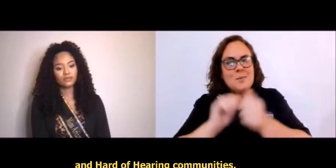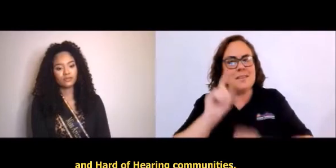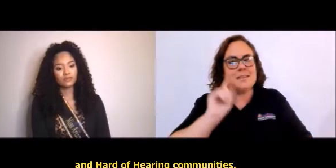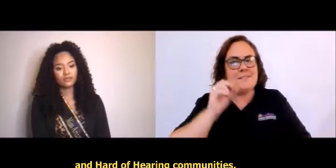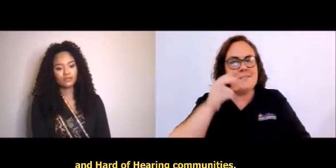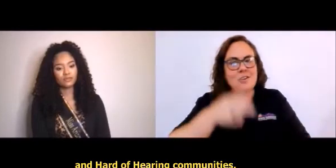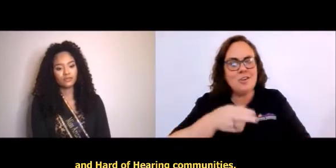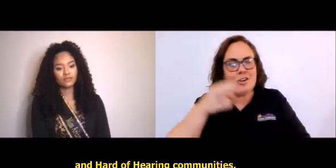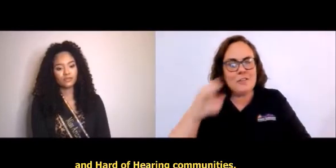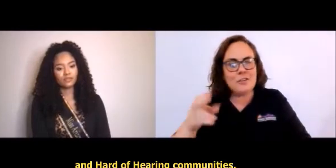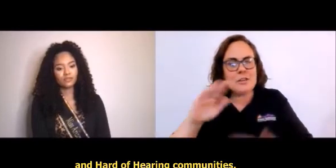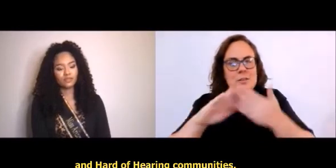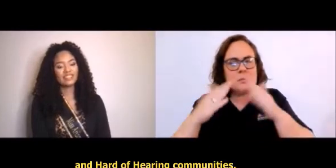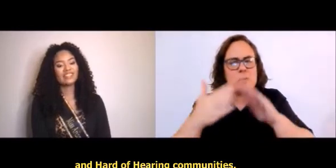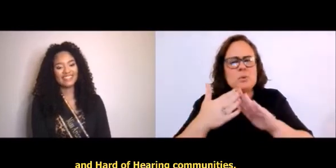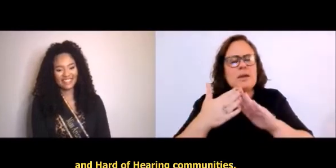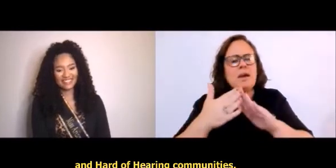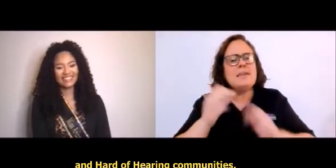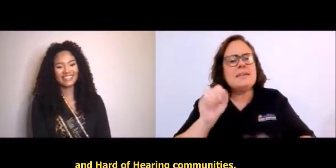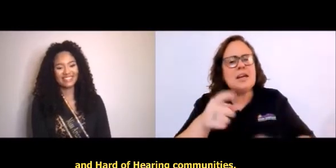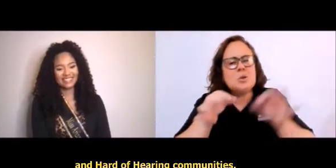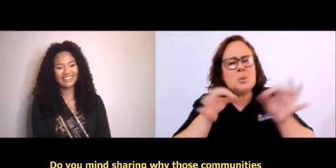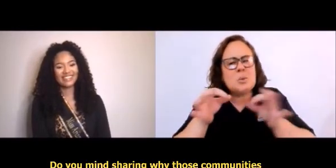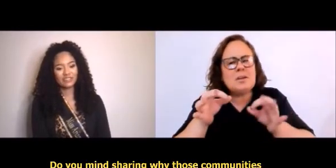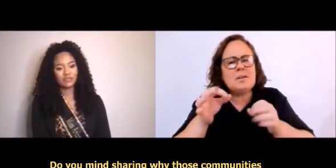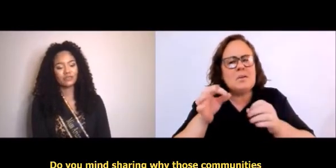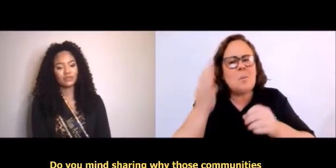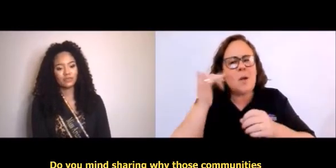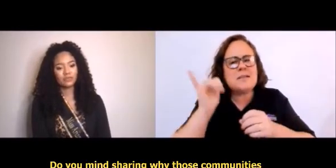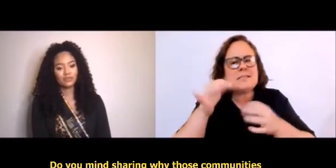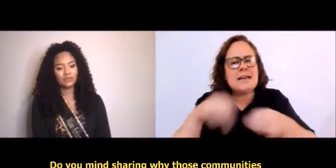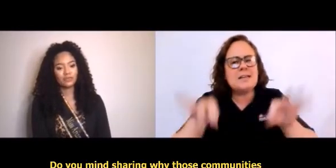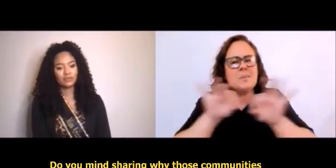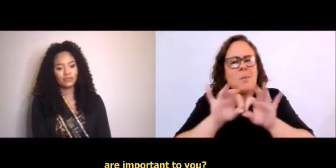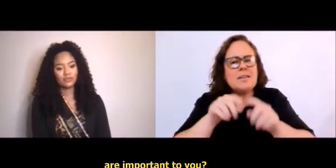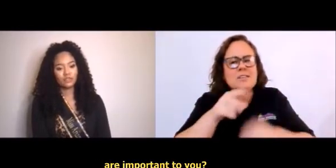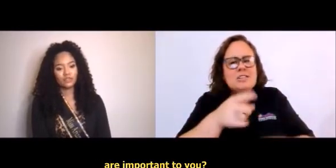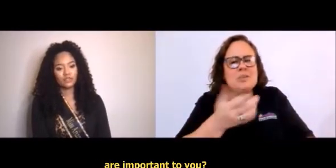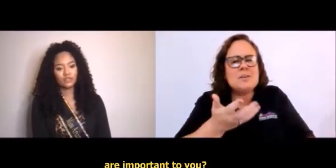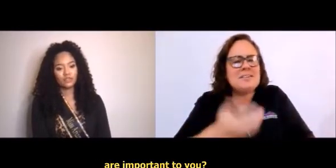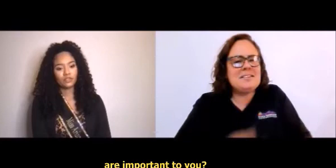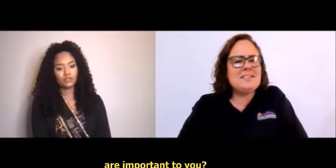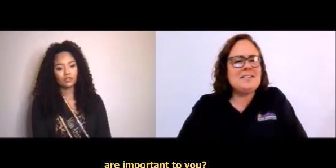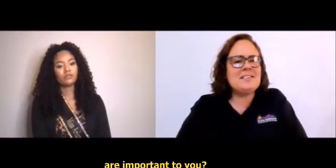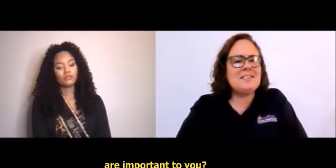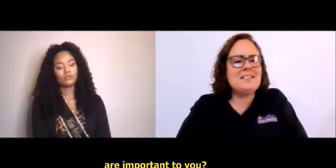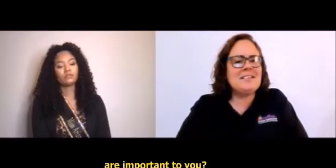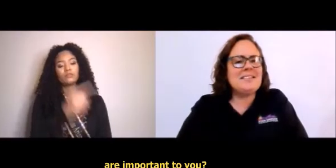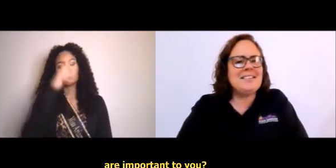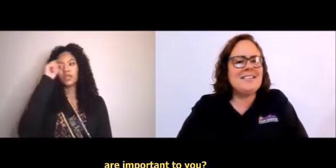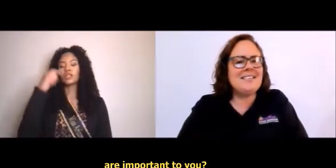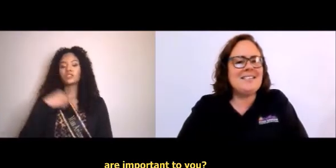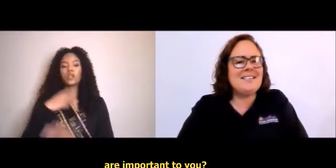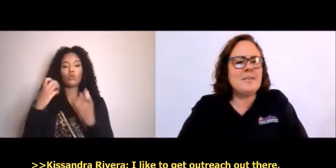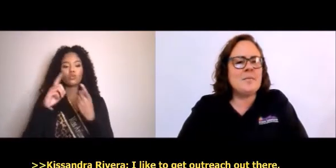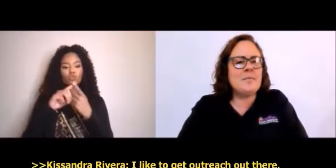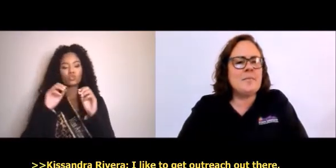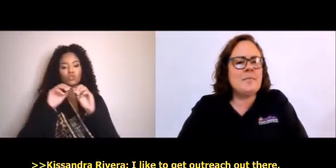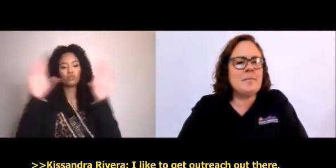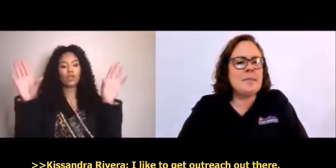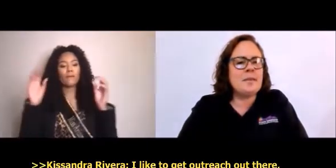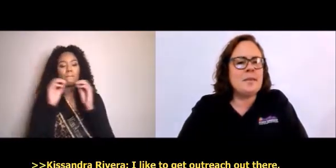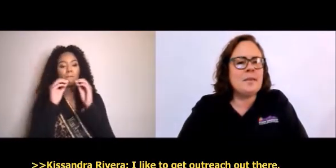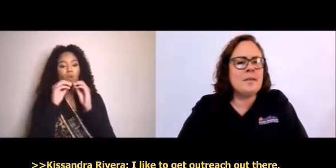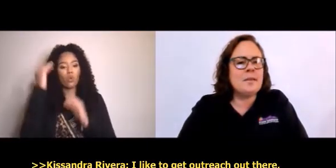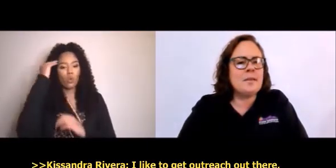hearing communities. Do you mind sharing why those communities are important to you? I like to